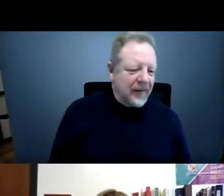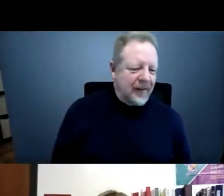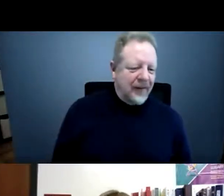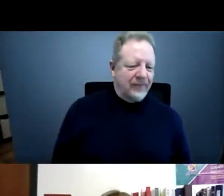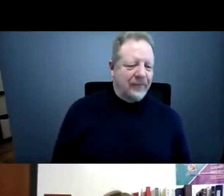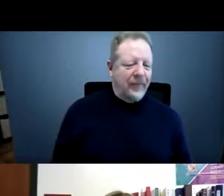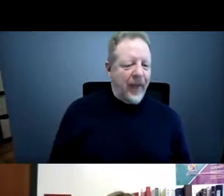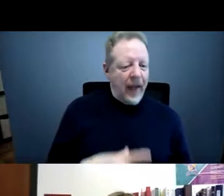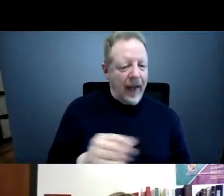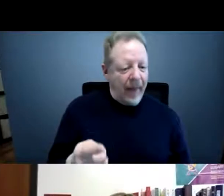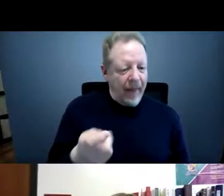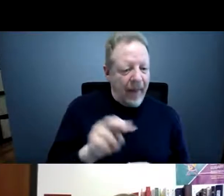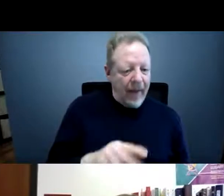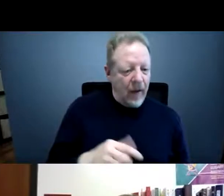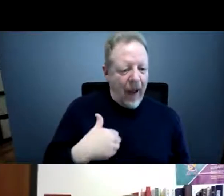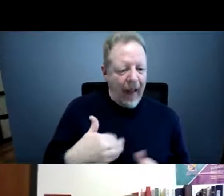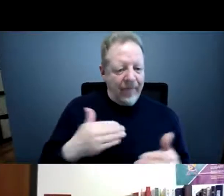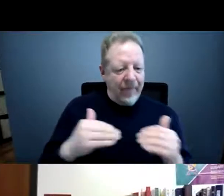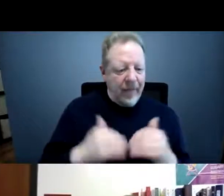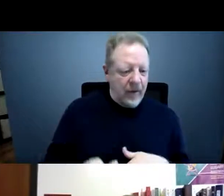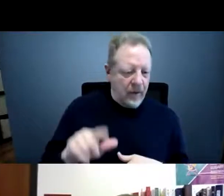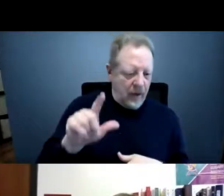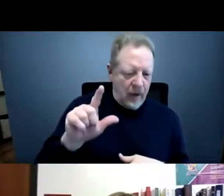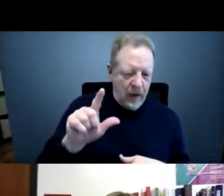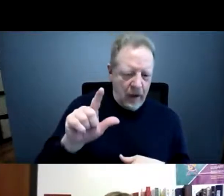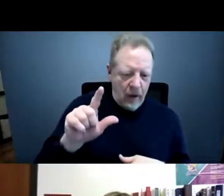And then I think we have Lucy Cruz.